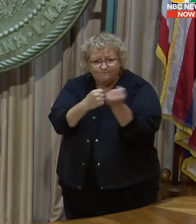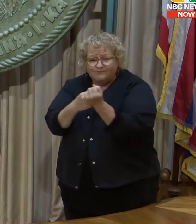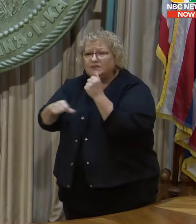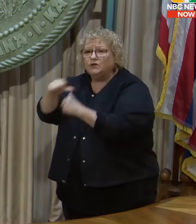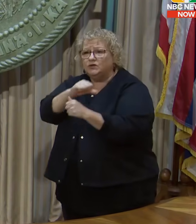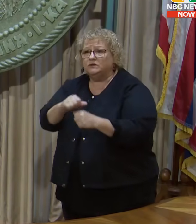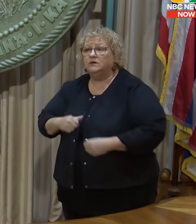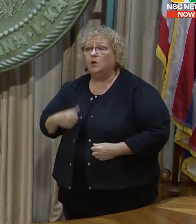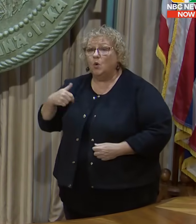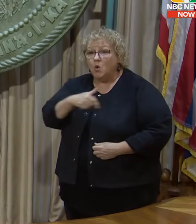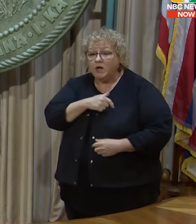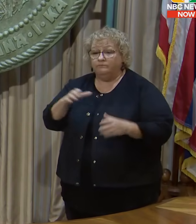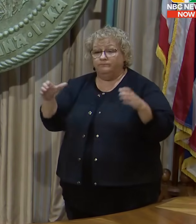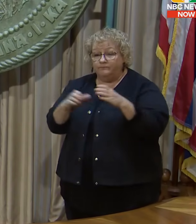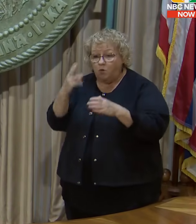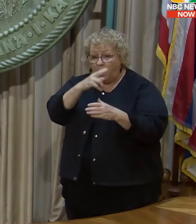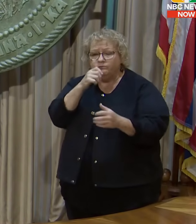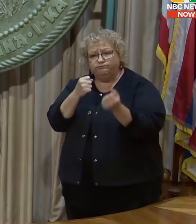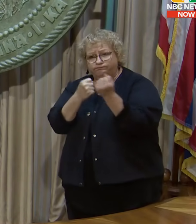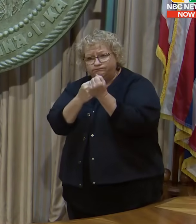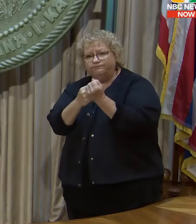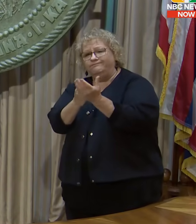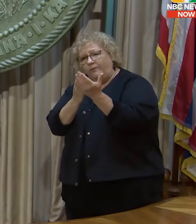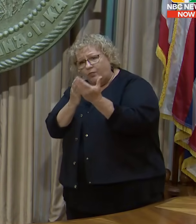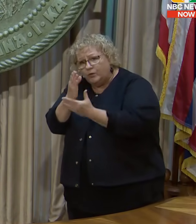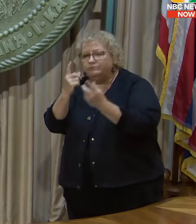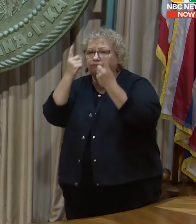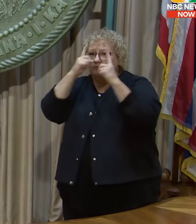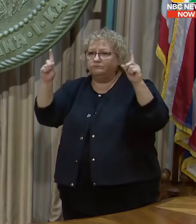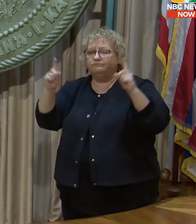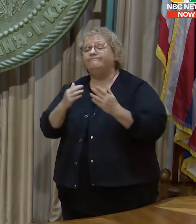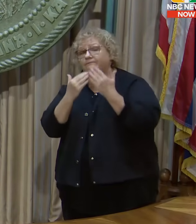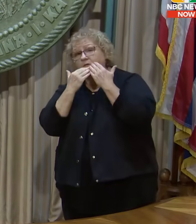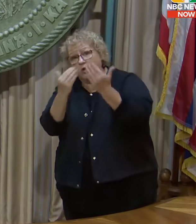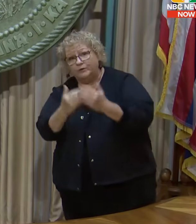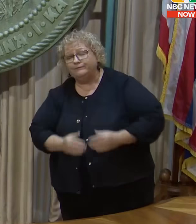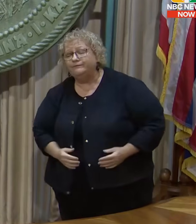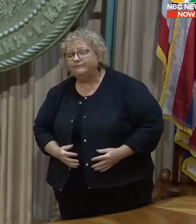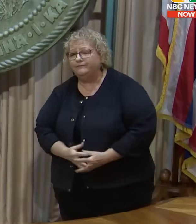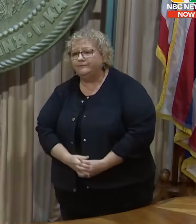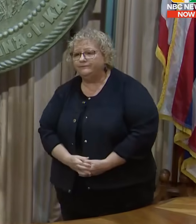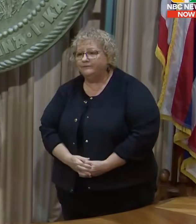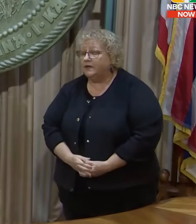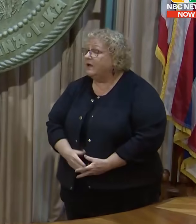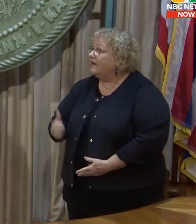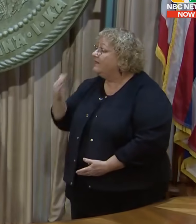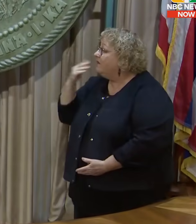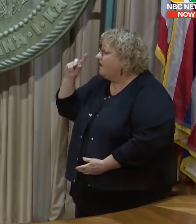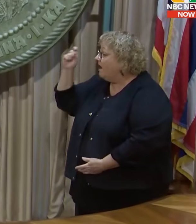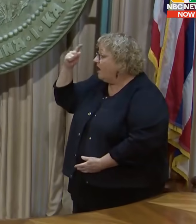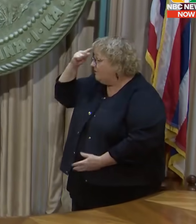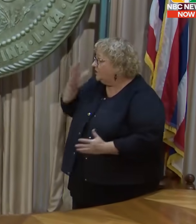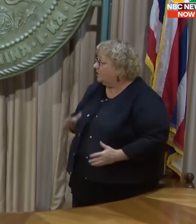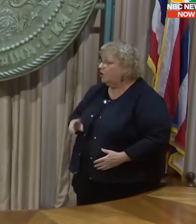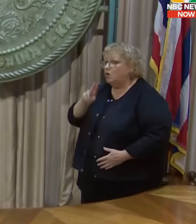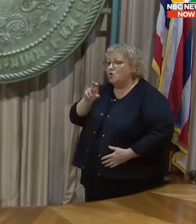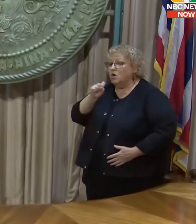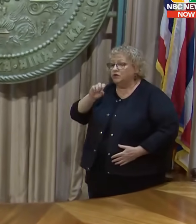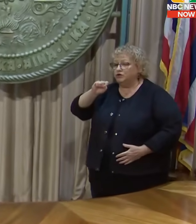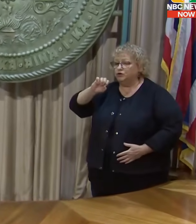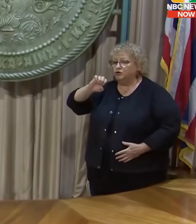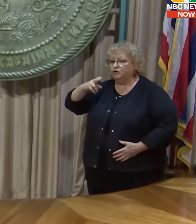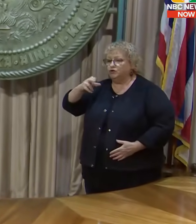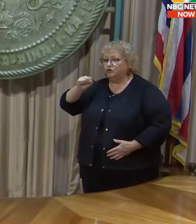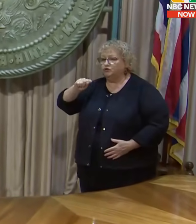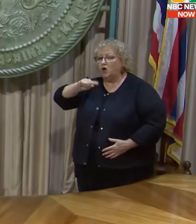we will make it through this pandemic crisis. Thank you. Thank you, Governor. Our next speaker, U.S. Senator Brian Schatz,